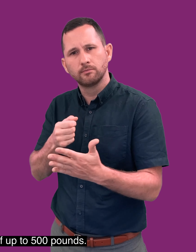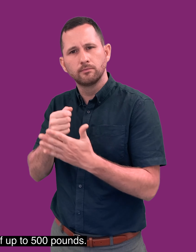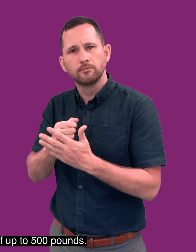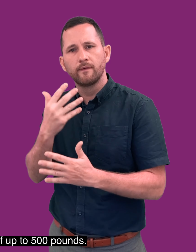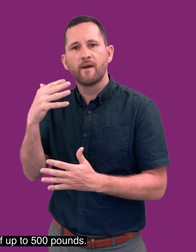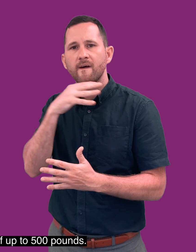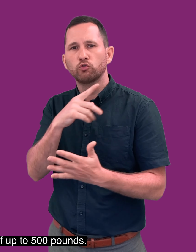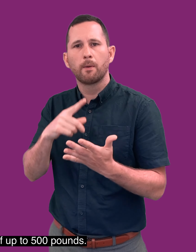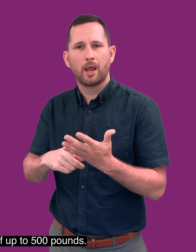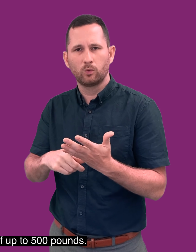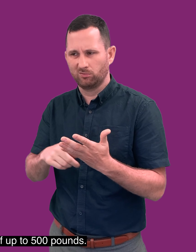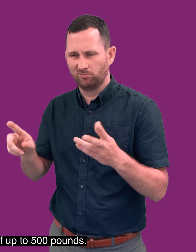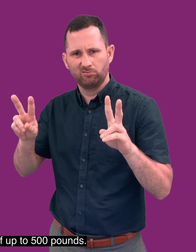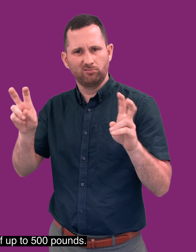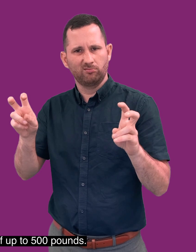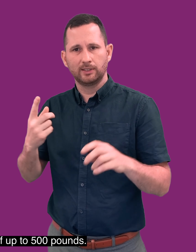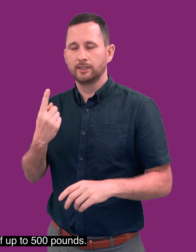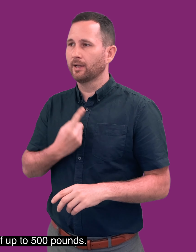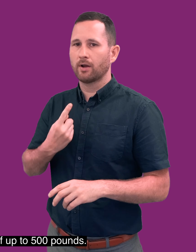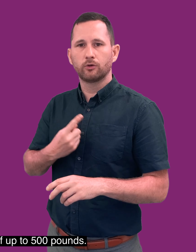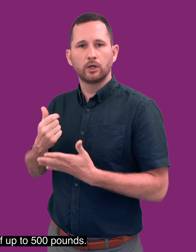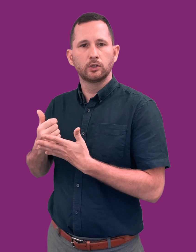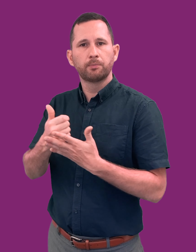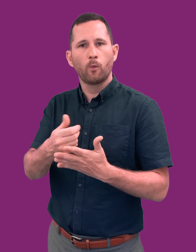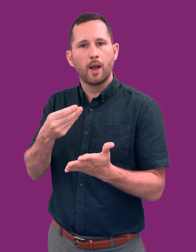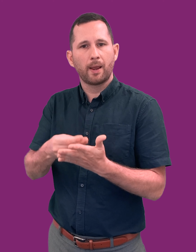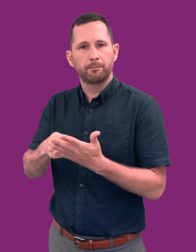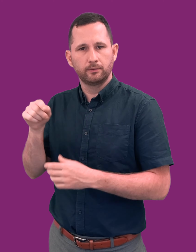support payment of up to £500.